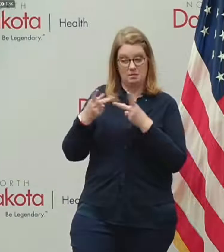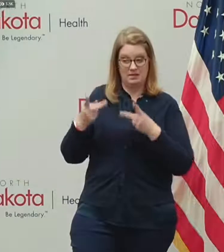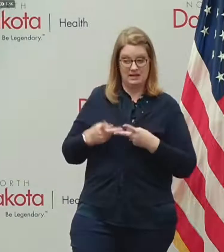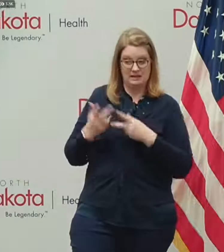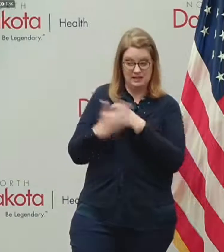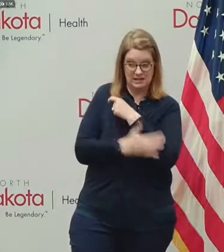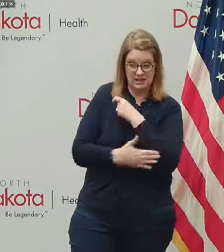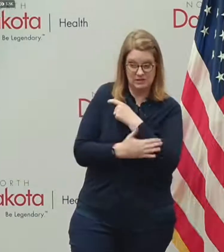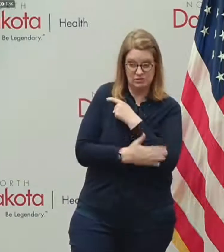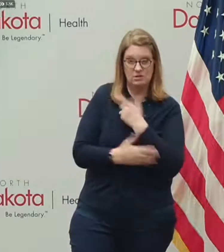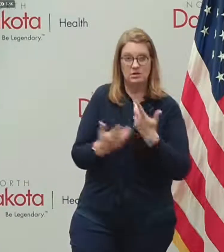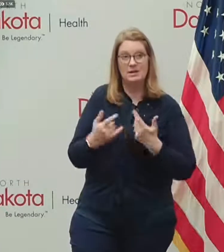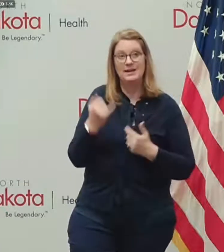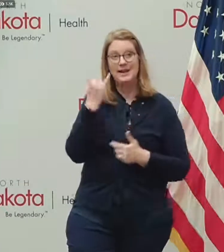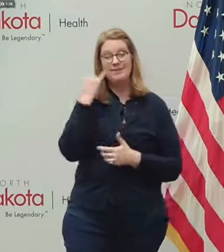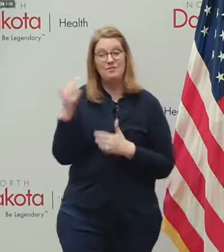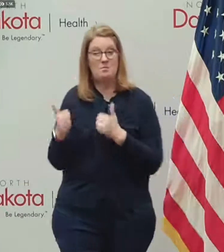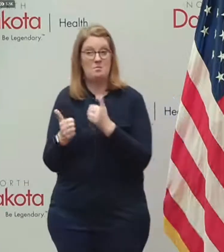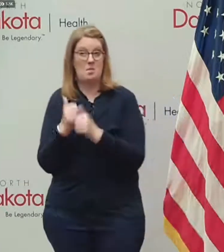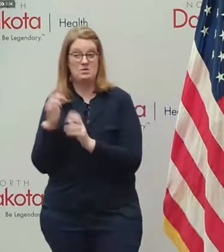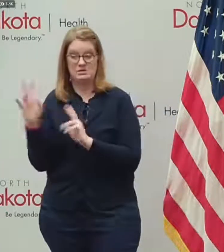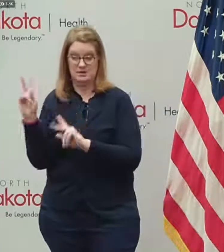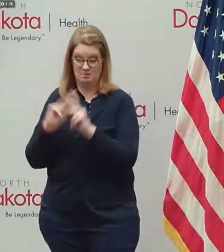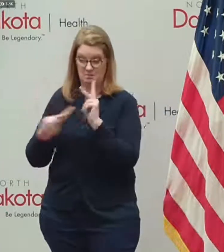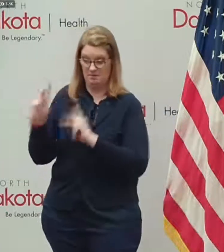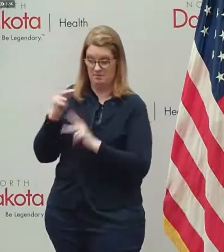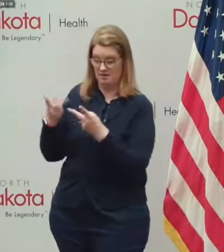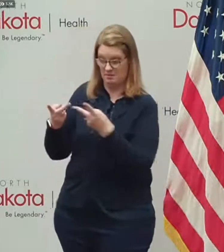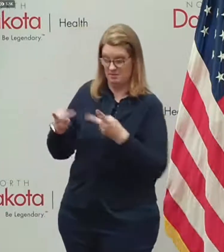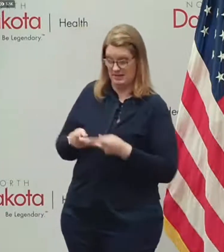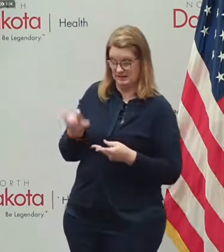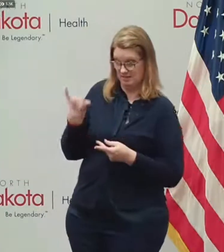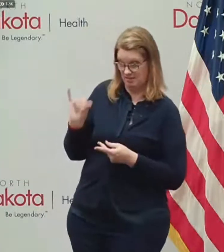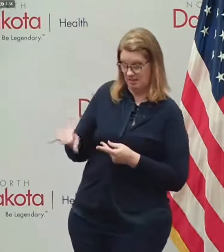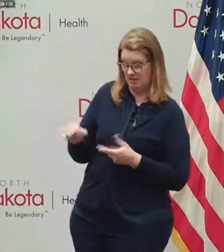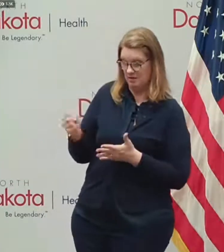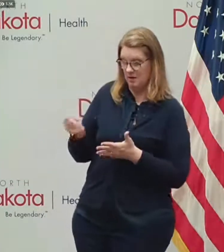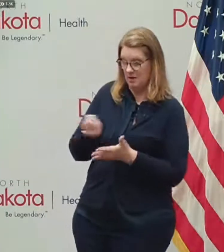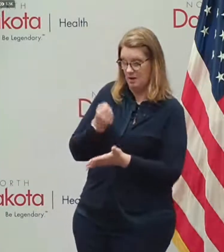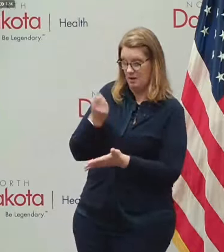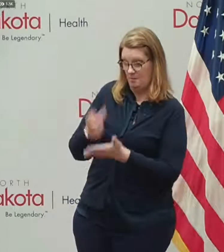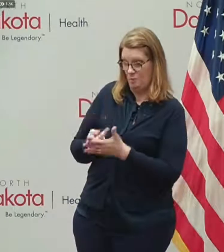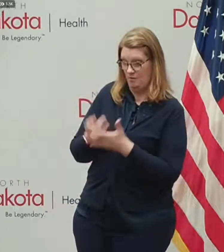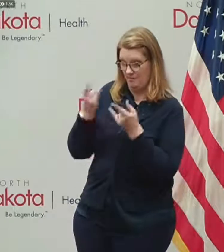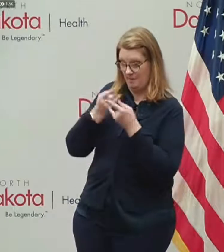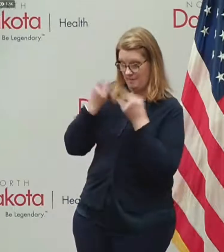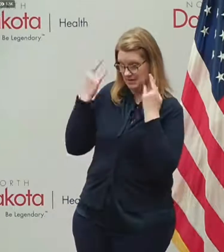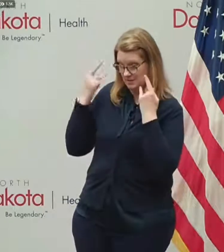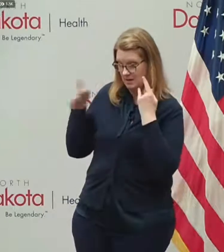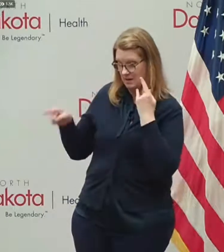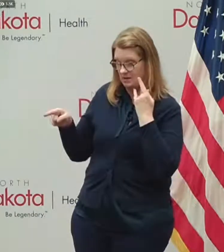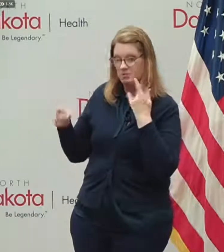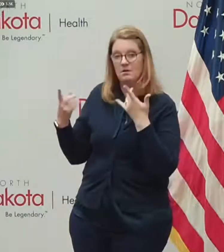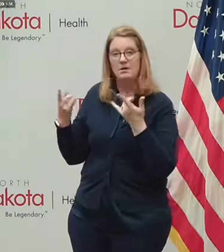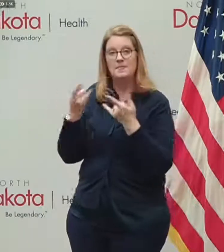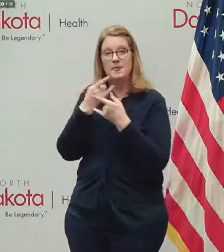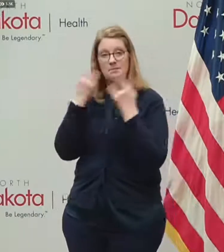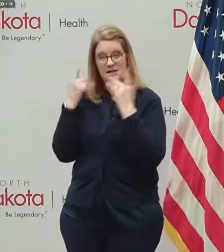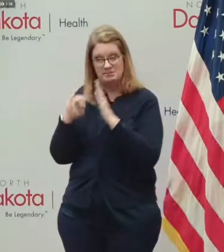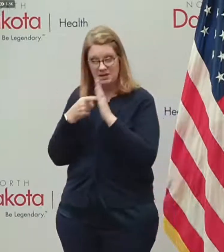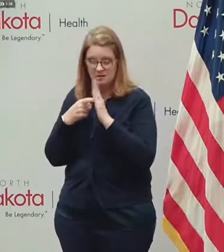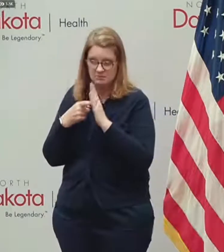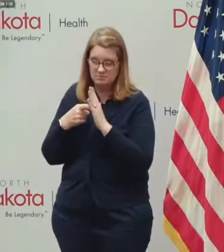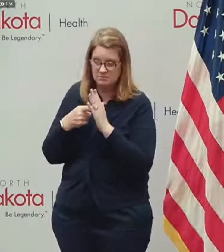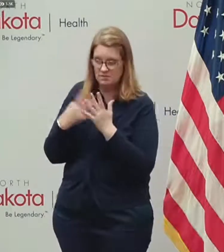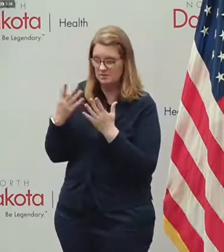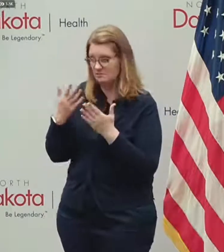the majority of the people in a place approve of a mask mandate, then mask mandates have a better chance of